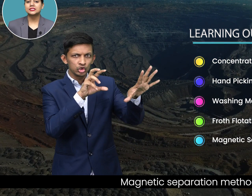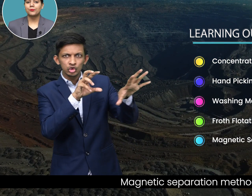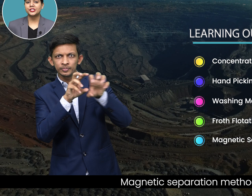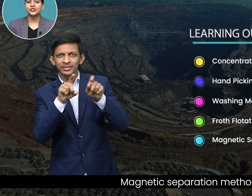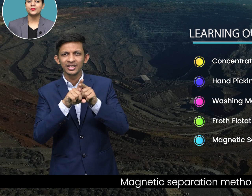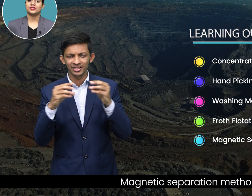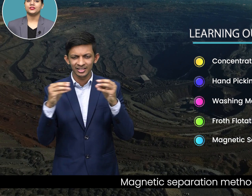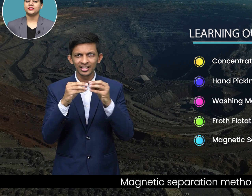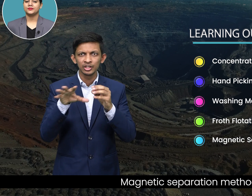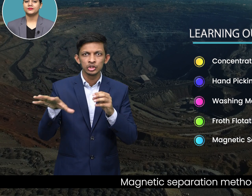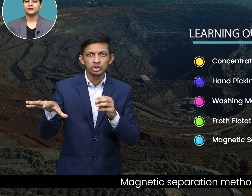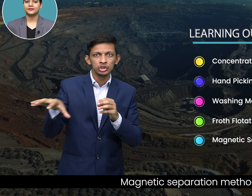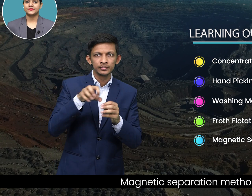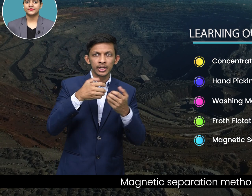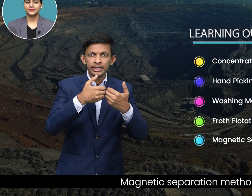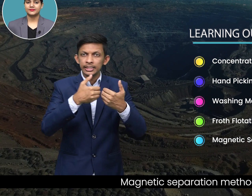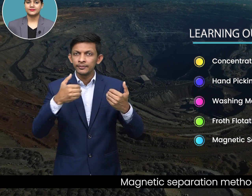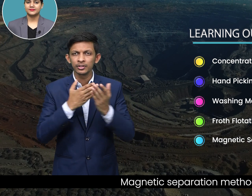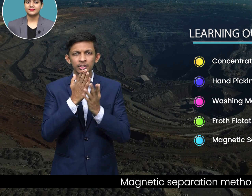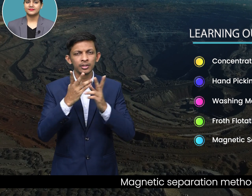Magnetic separation method.